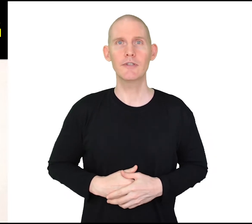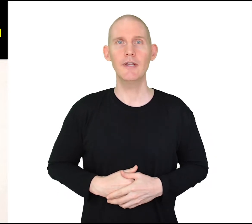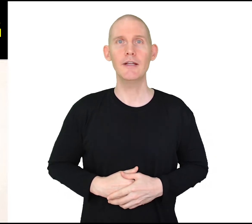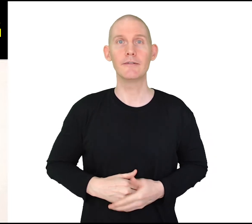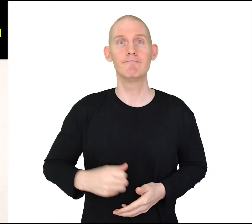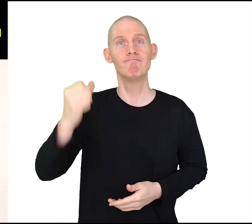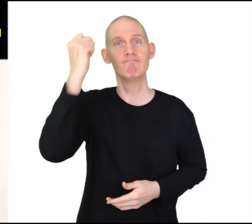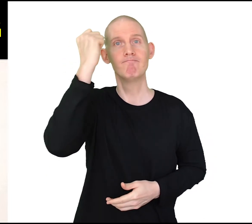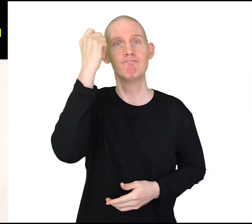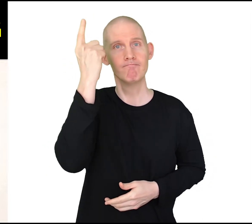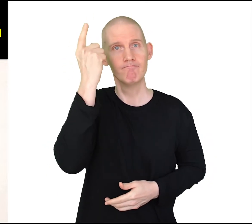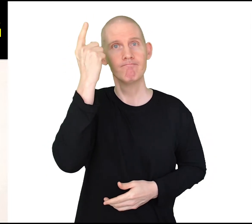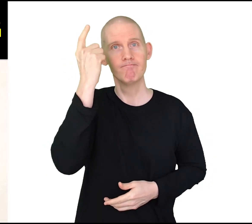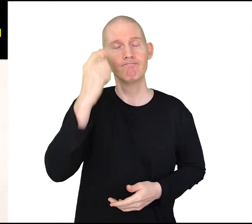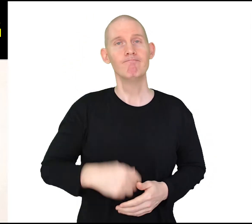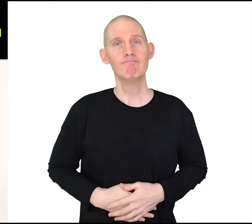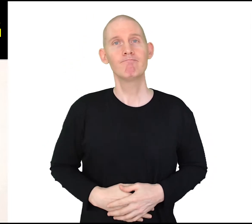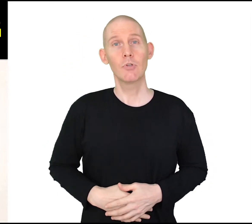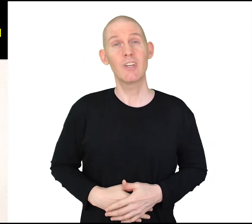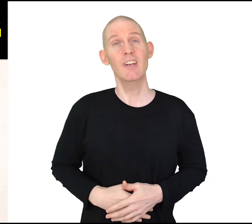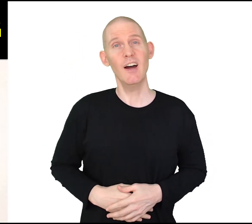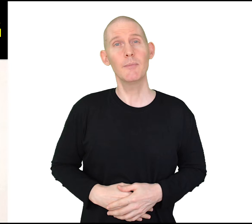understand. You can nod a bit.